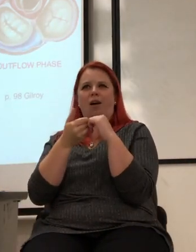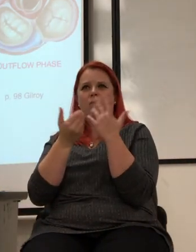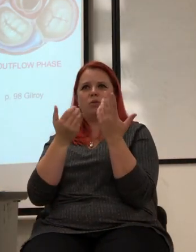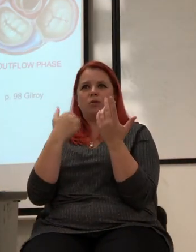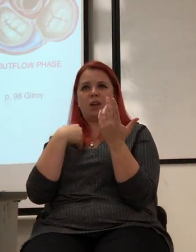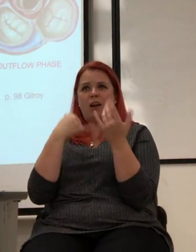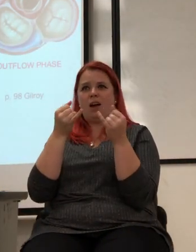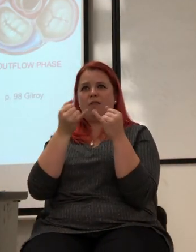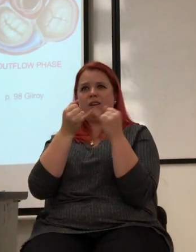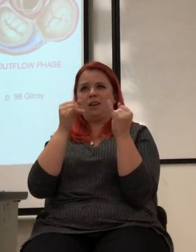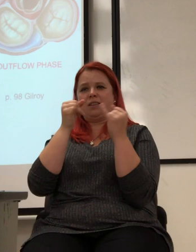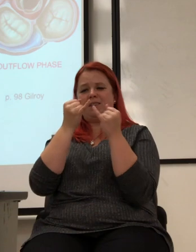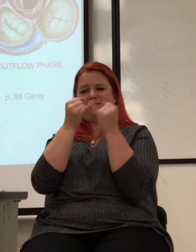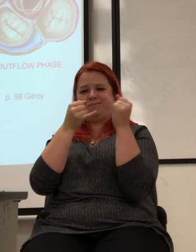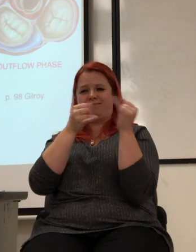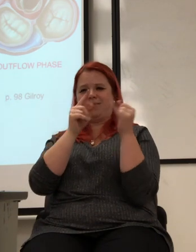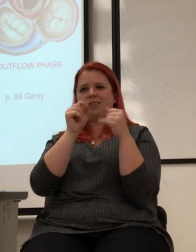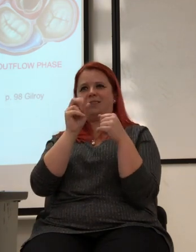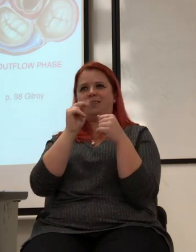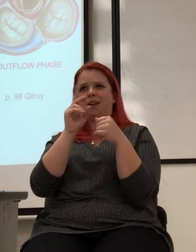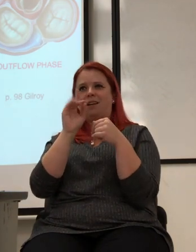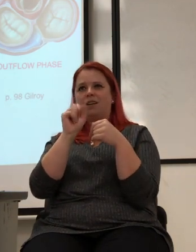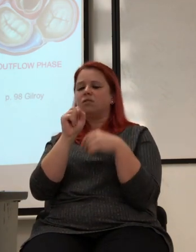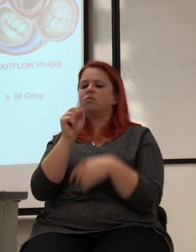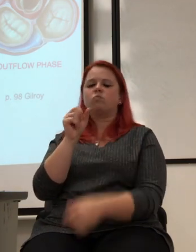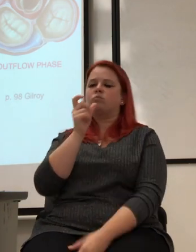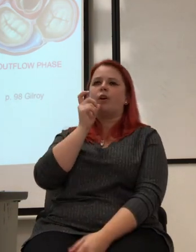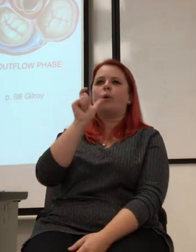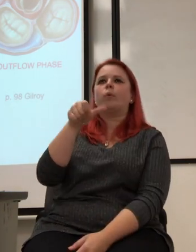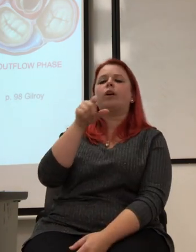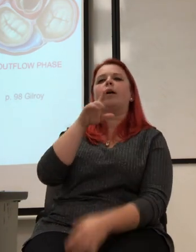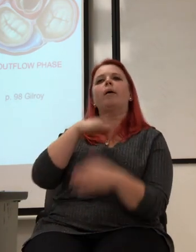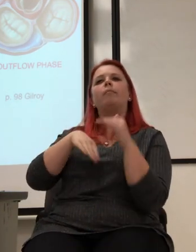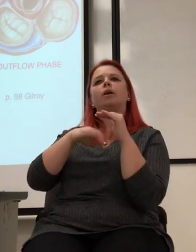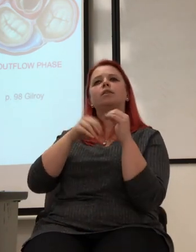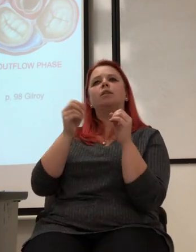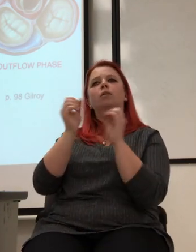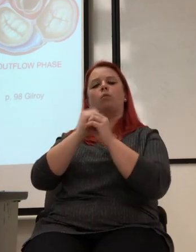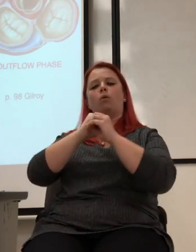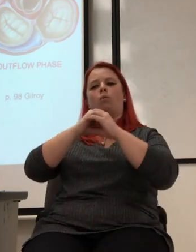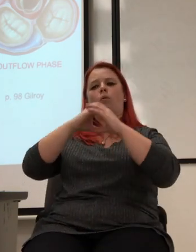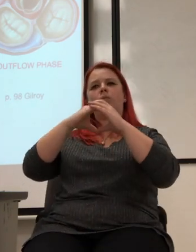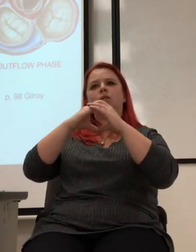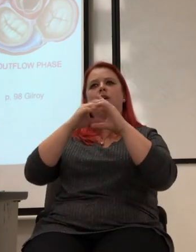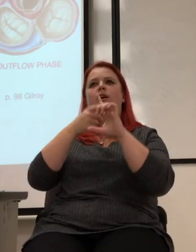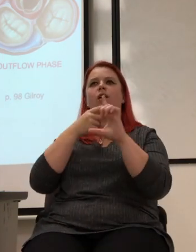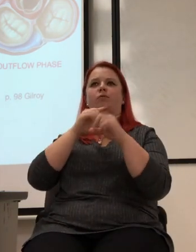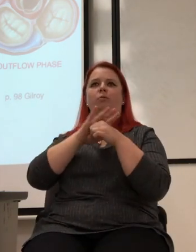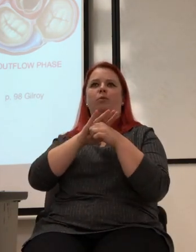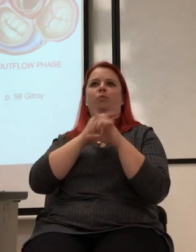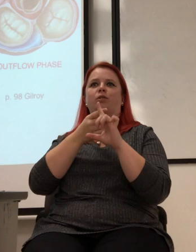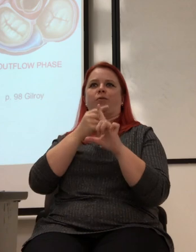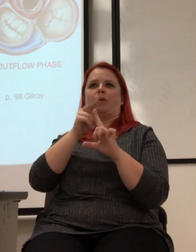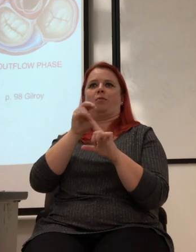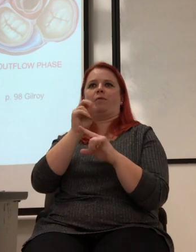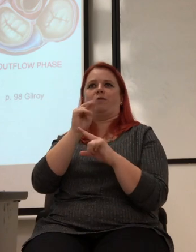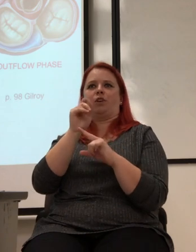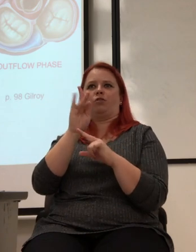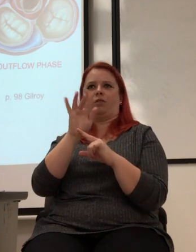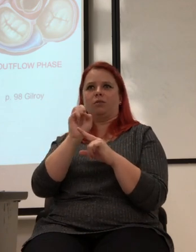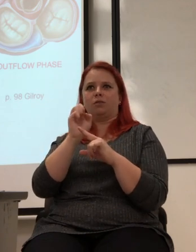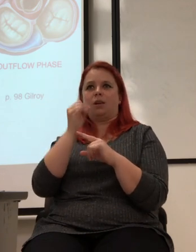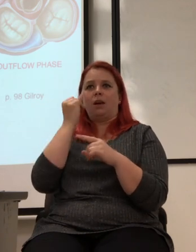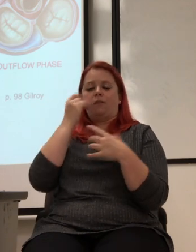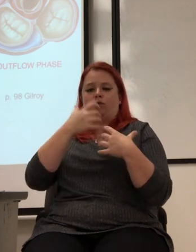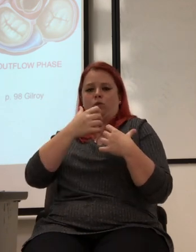that. Basically, what opens the valves are the pressure from the ventricles. You squeeze the ventricles, you're squeezing